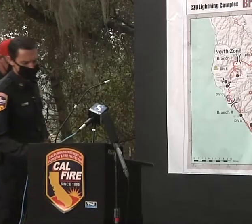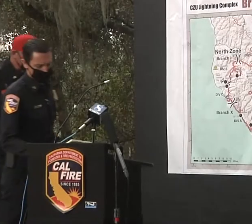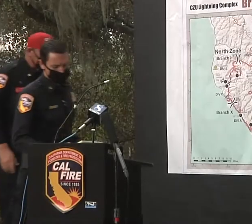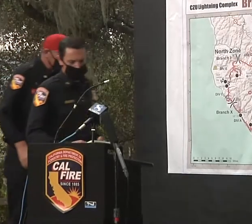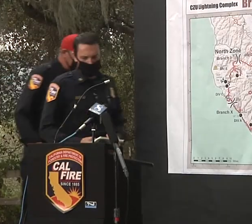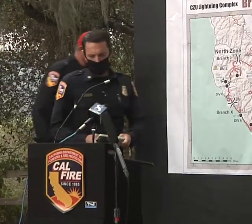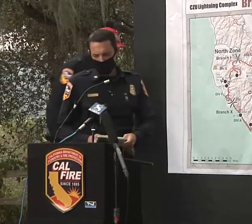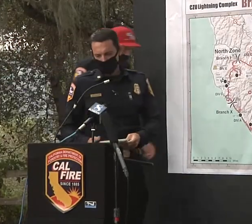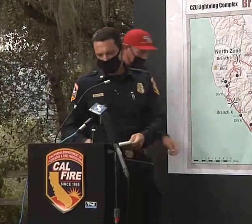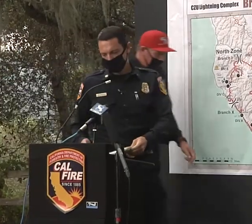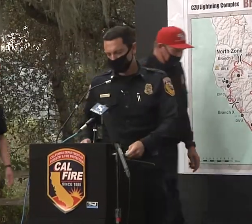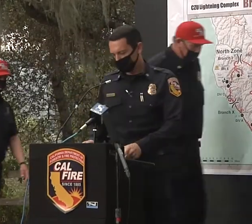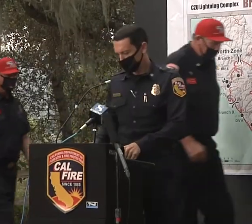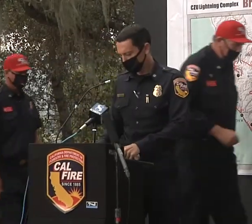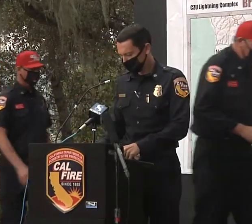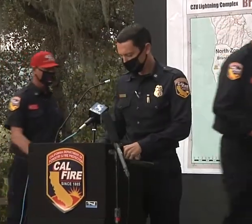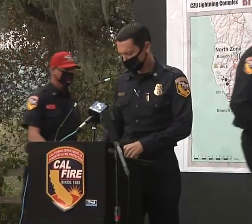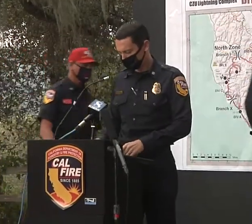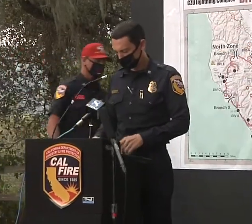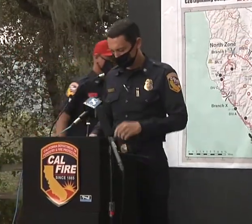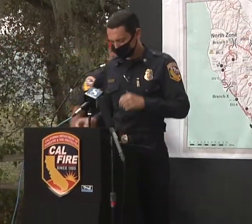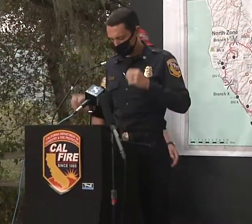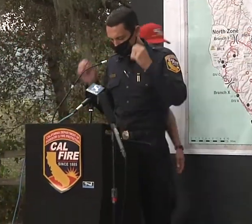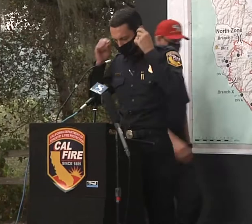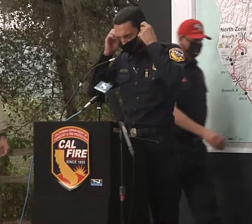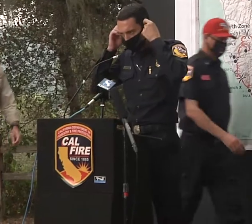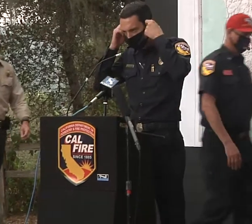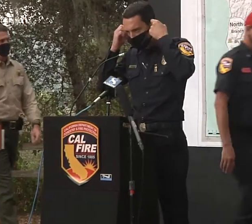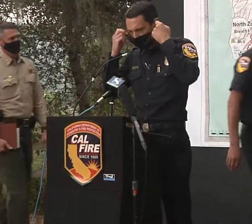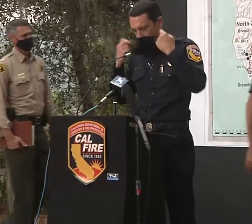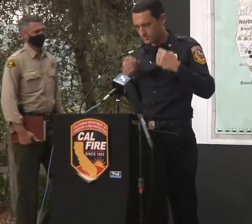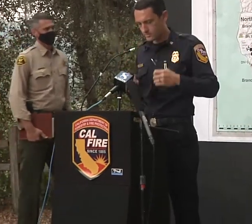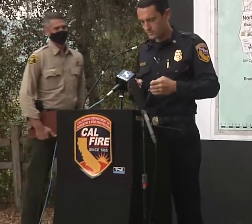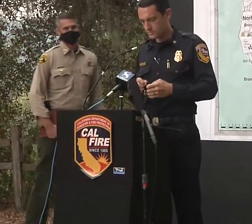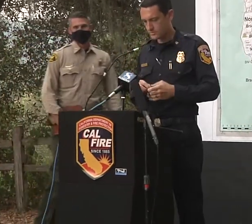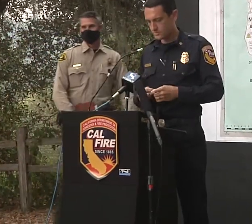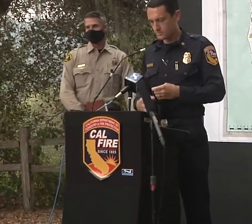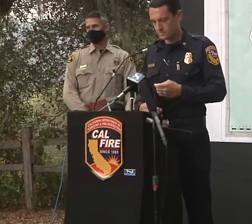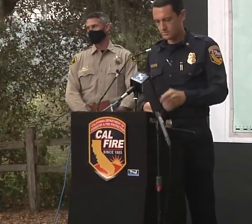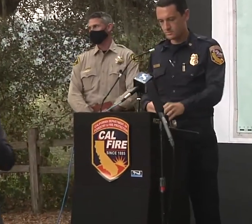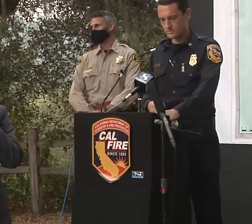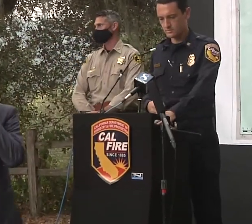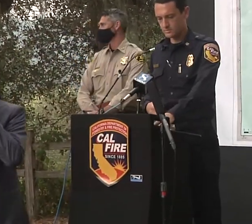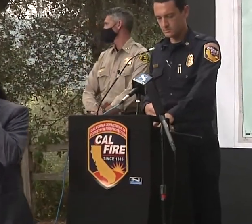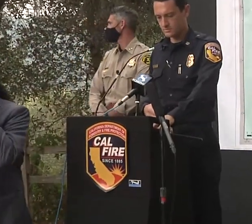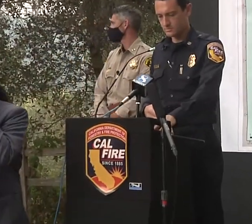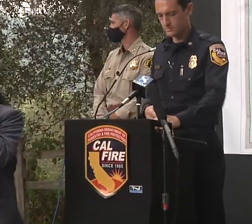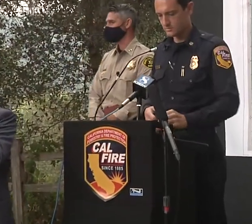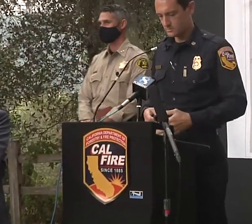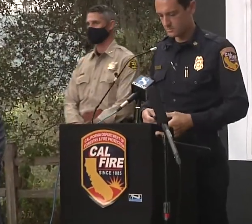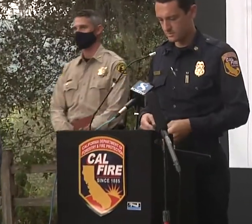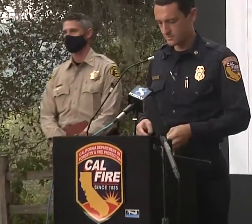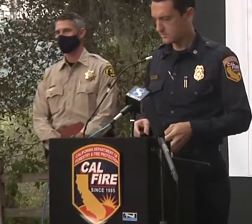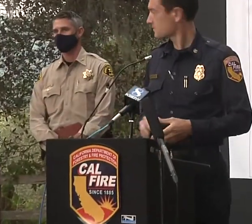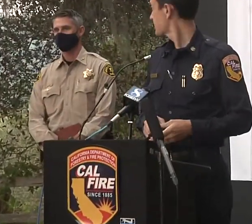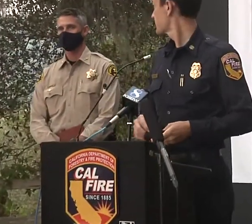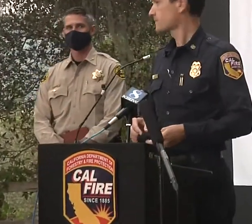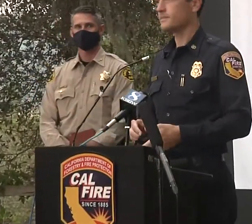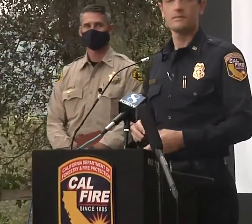days have noticed. We've started to get increase in our media presence, and we ask that you maintain that distancing to help us out. Thank